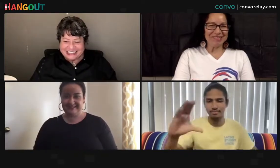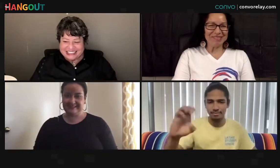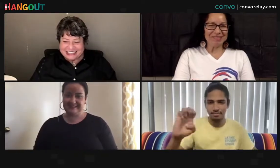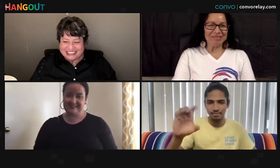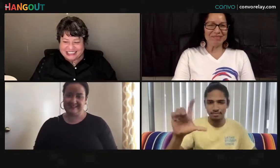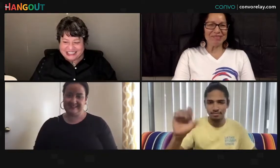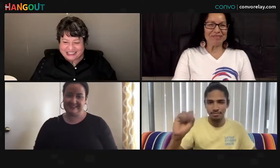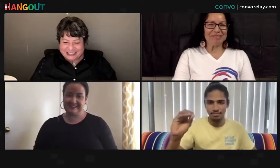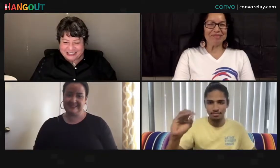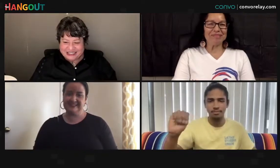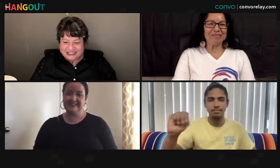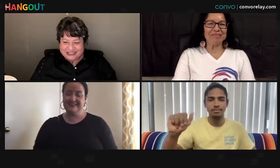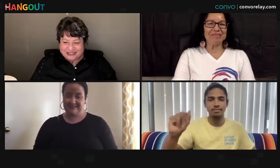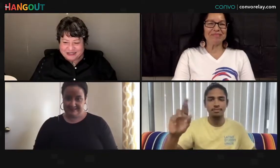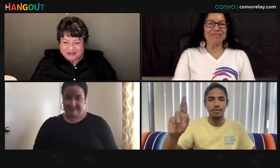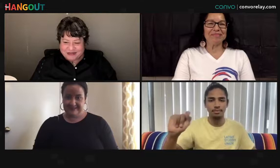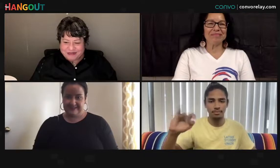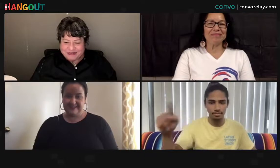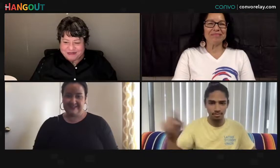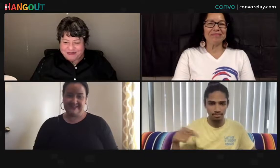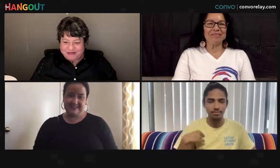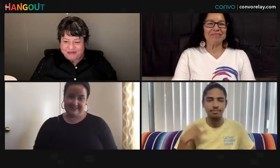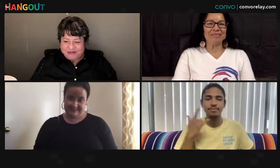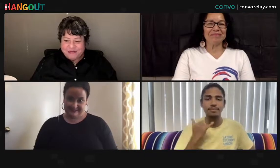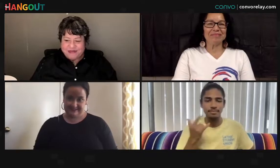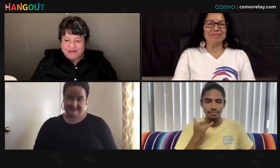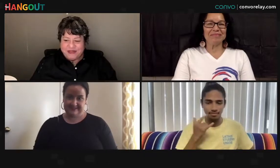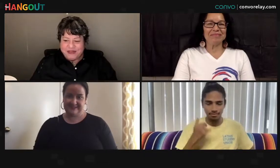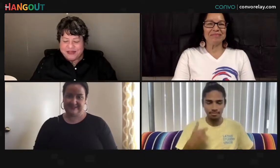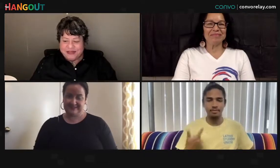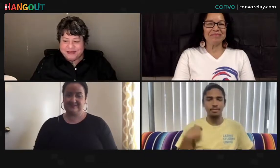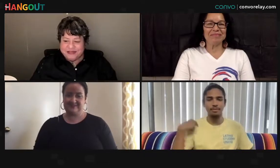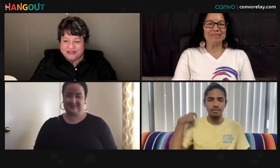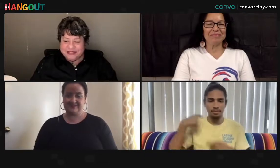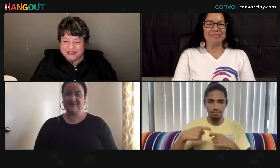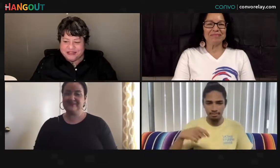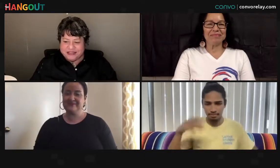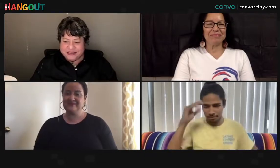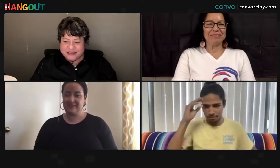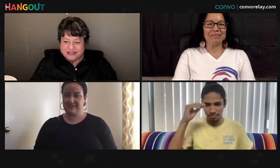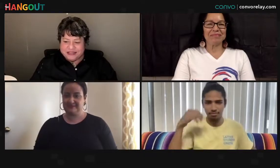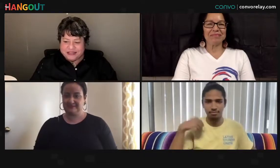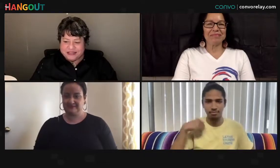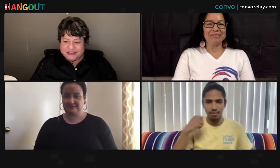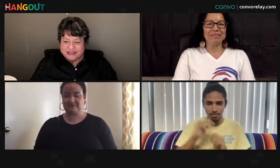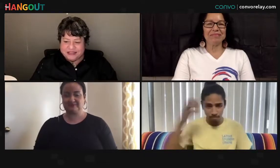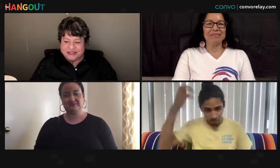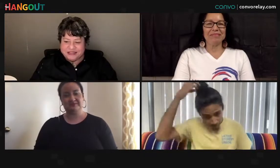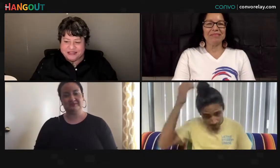have, hi, my name is Celso Martinez. This is my name sign, Celso. I am